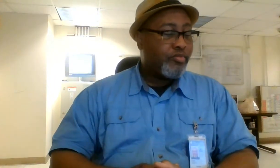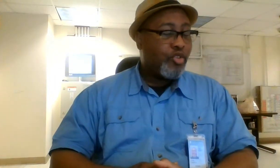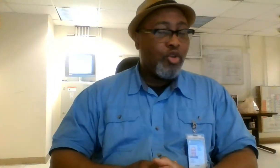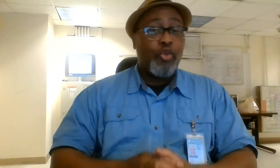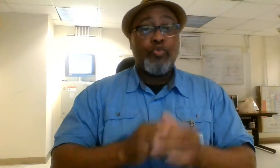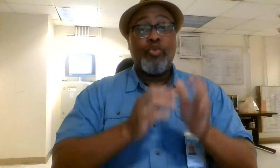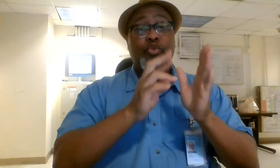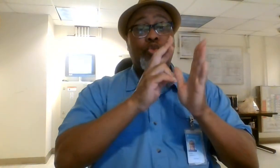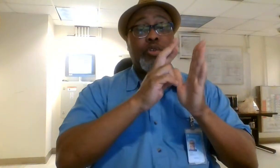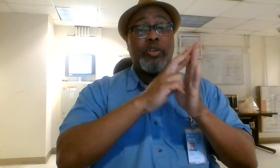Rule.